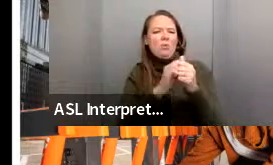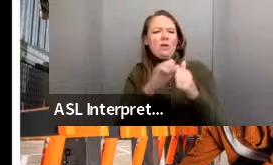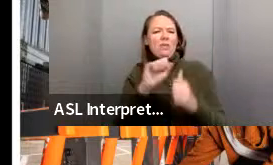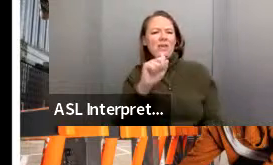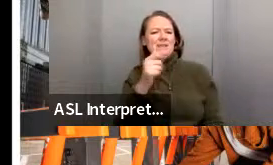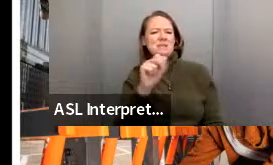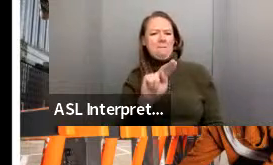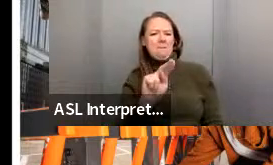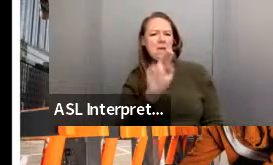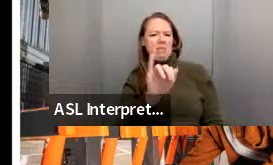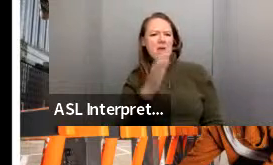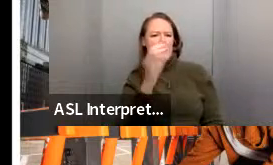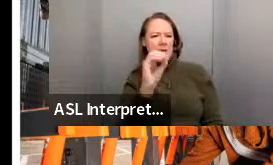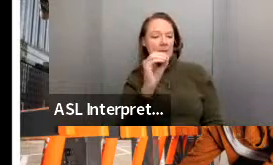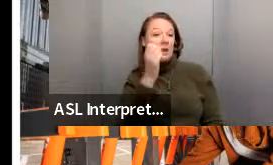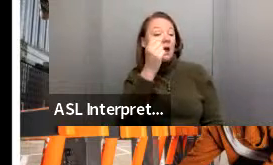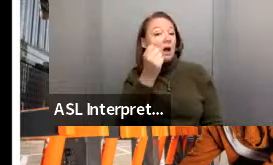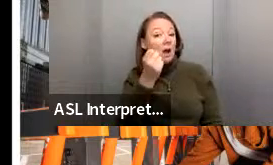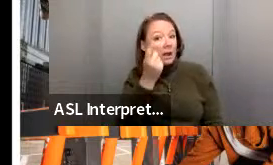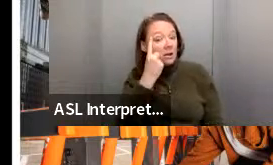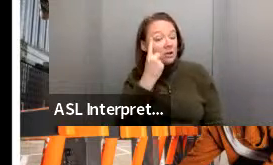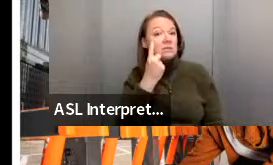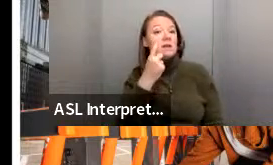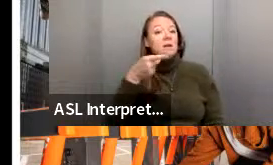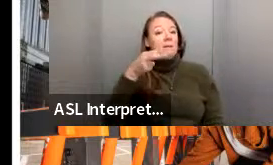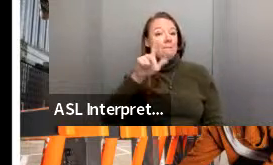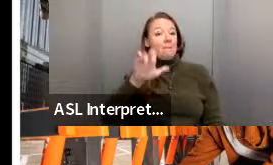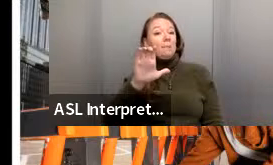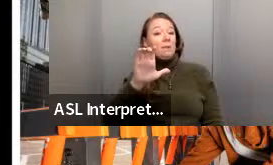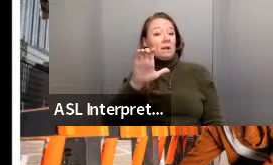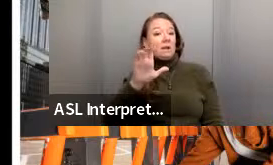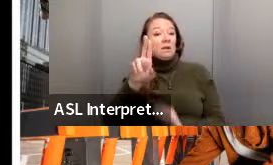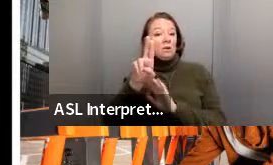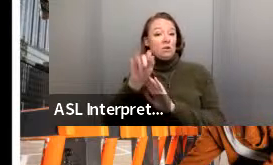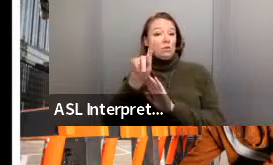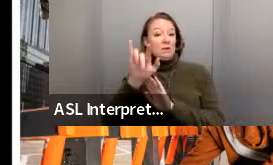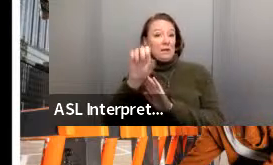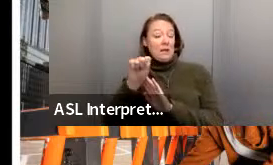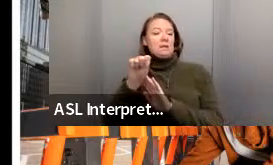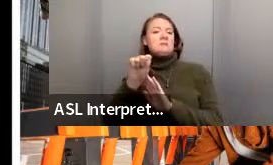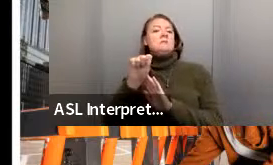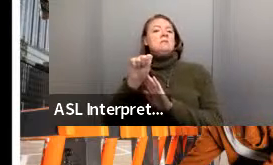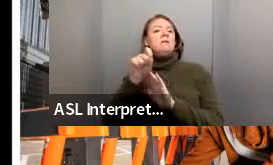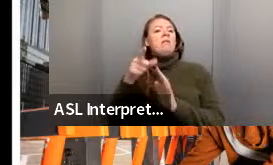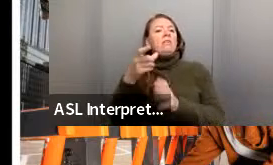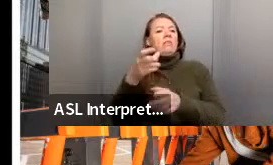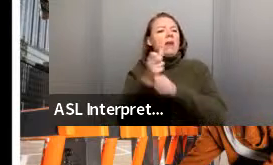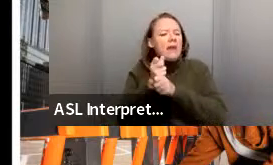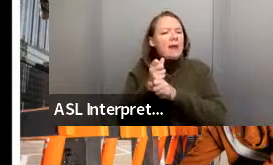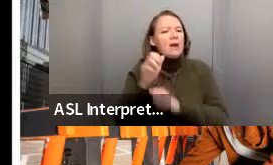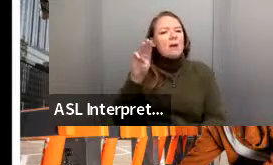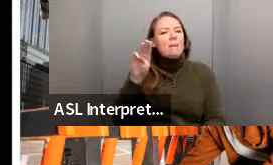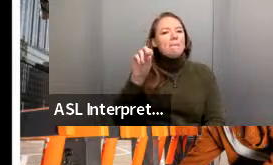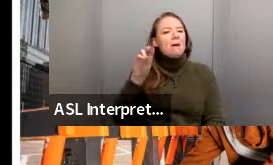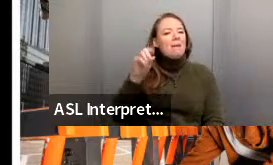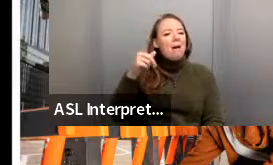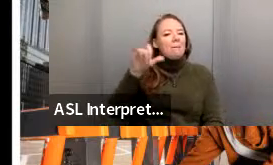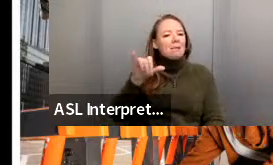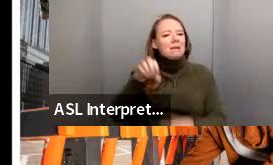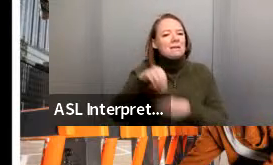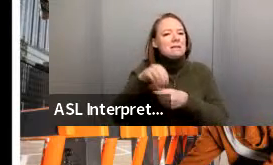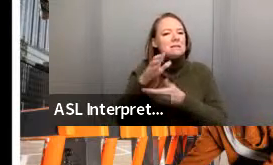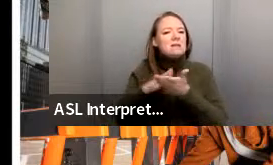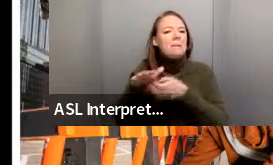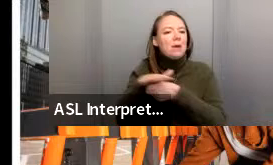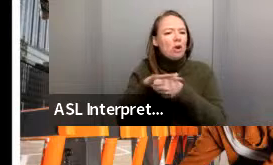I understand public utilities that are granted monopolies in certain areas and the logic